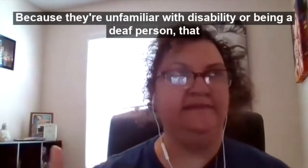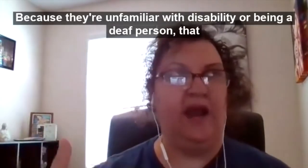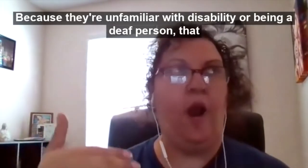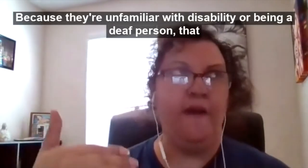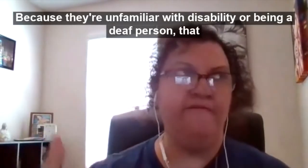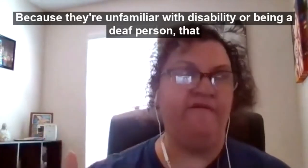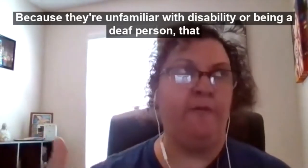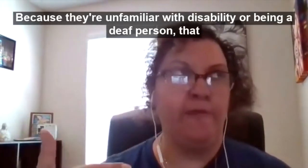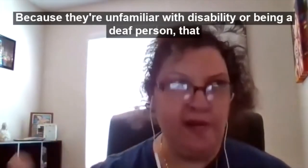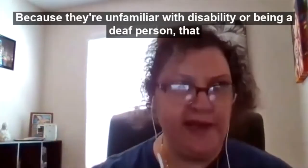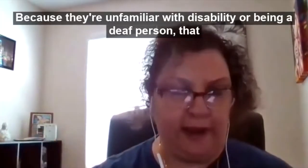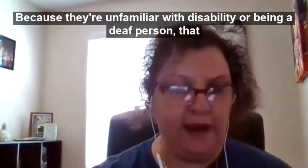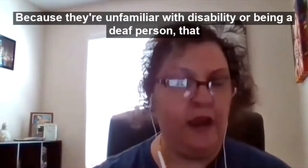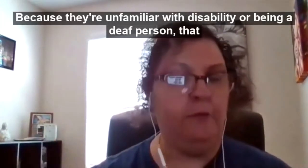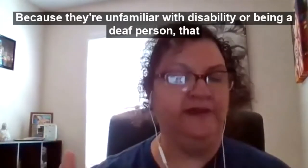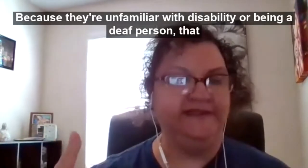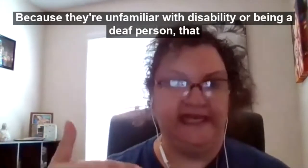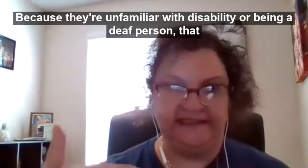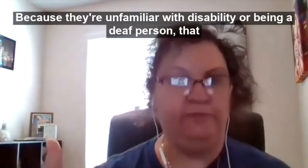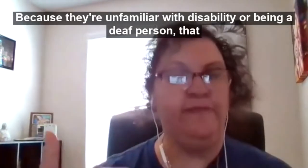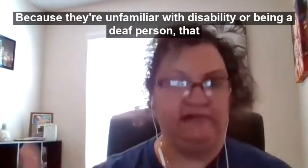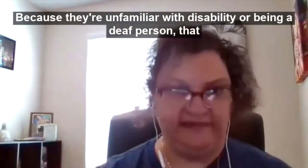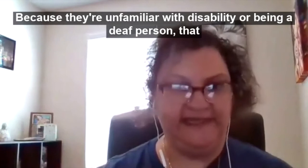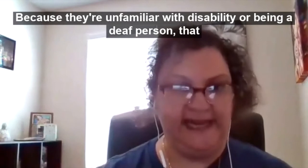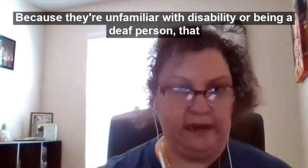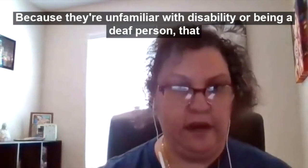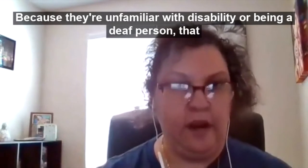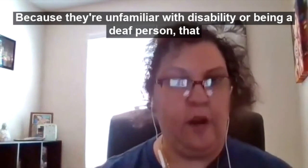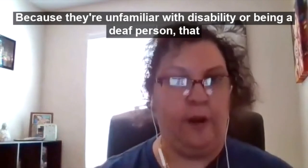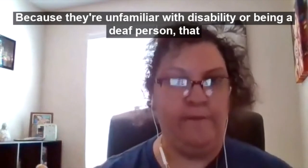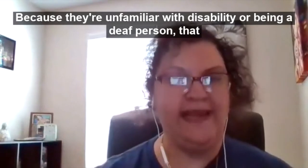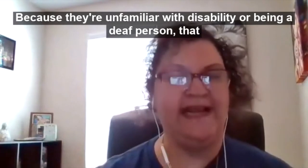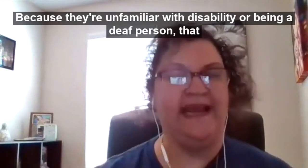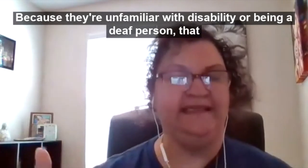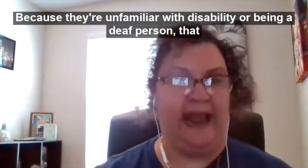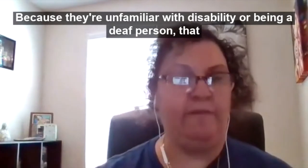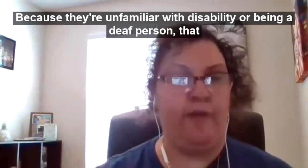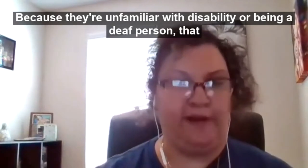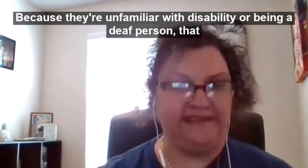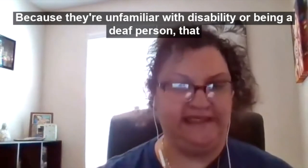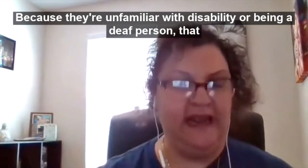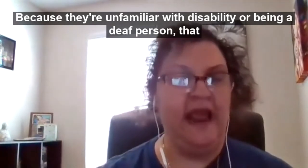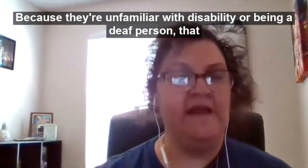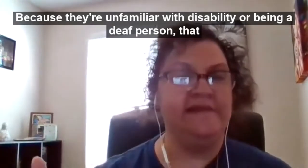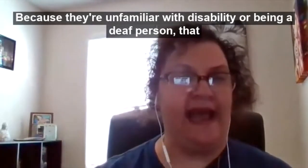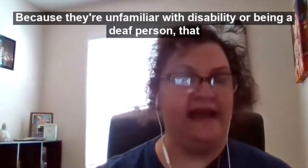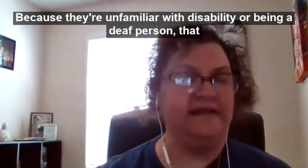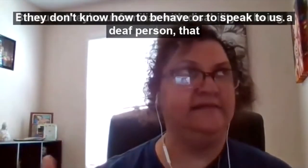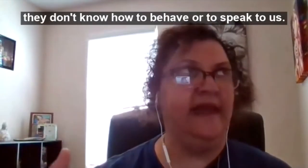because they're unfamiliar with disability. Yeah. Of being a deaf person, that